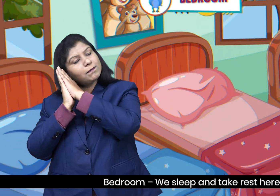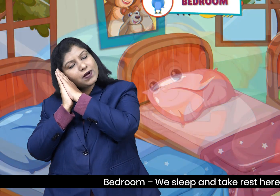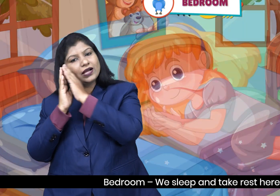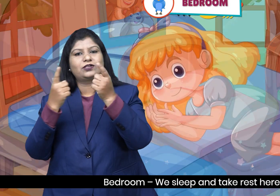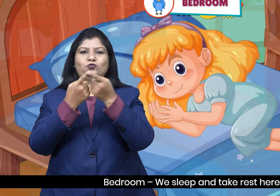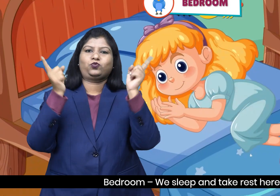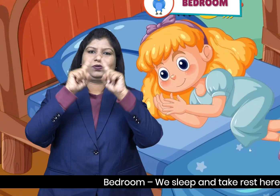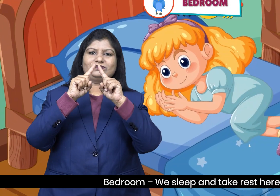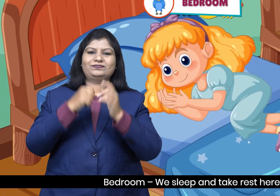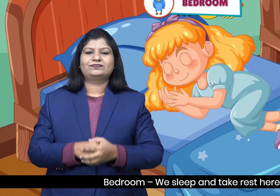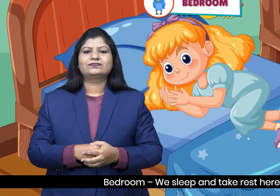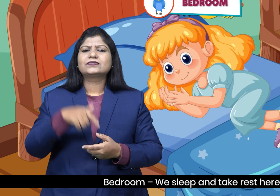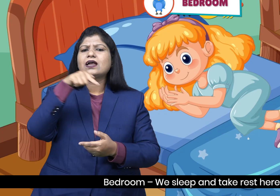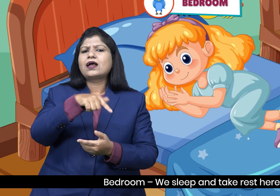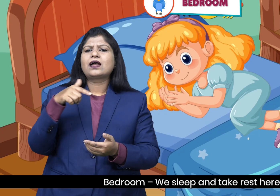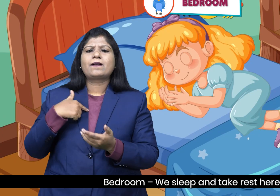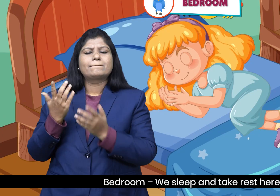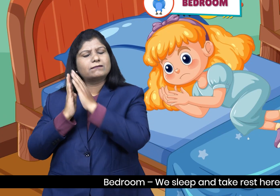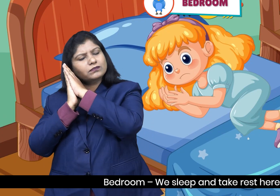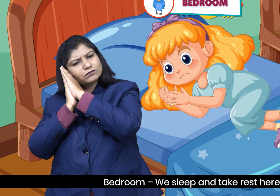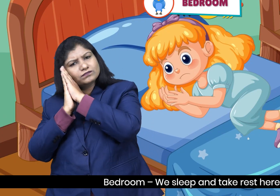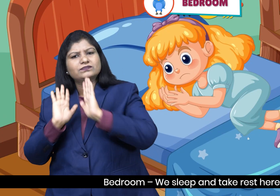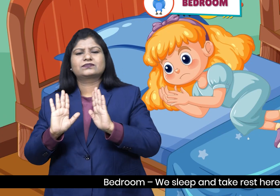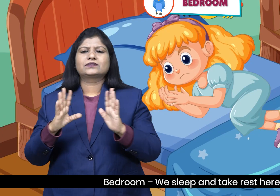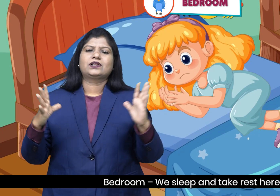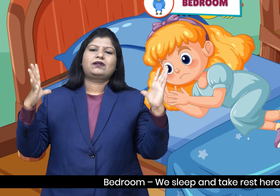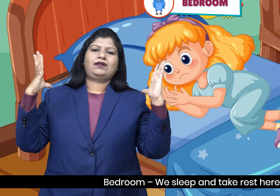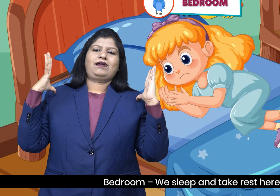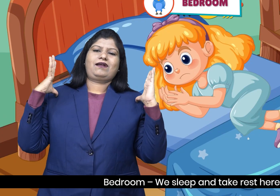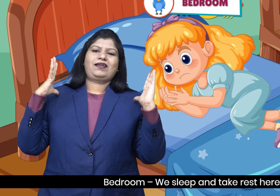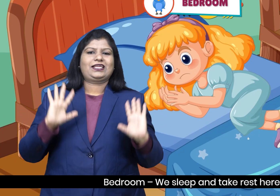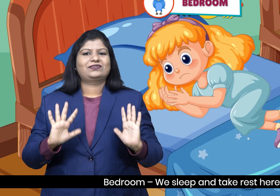Bedroom. We sleep and take rest here.